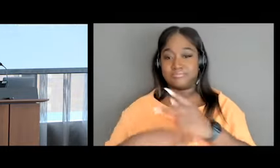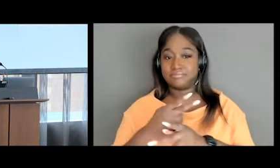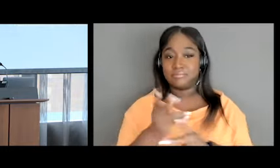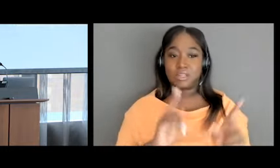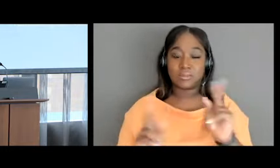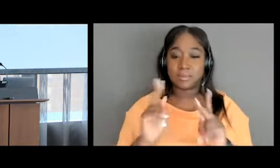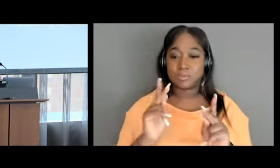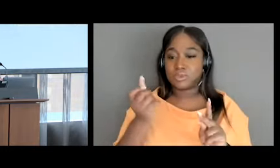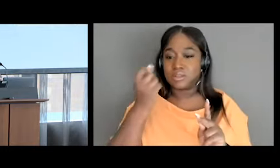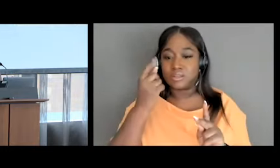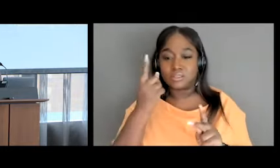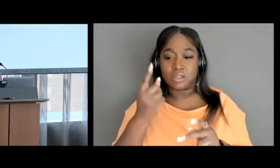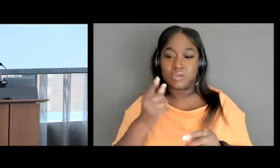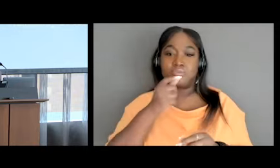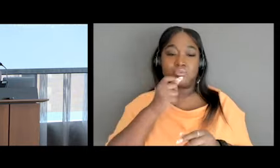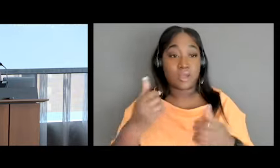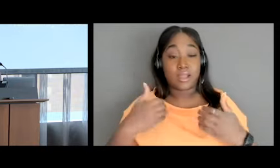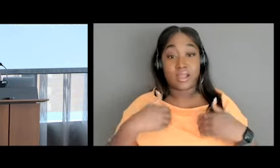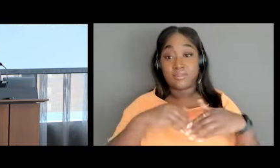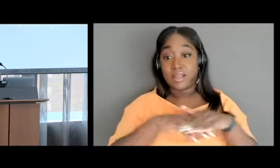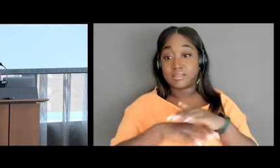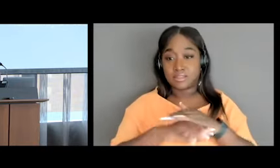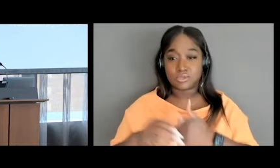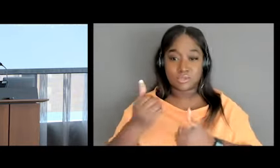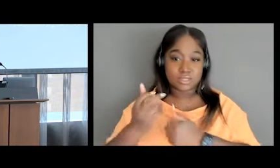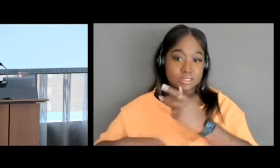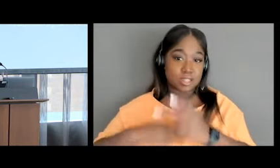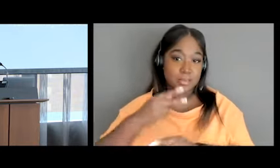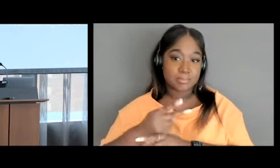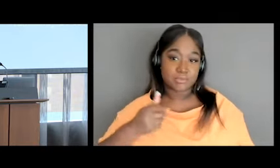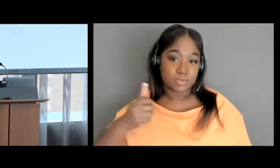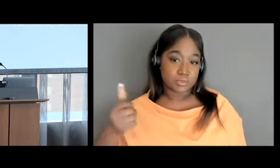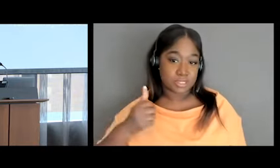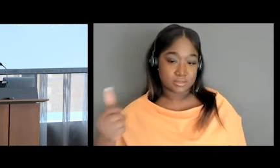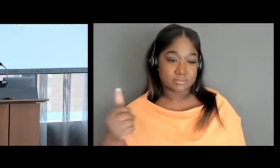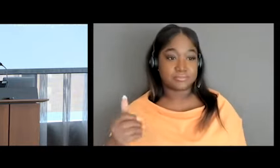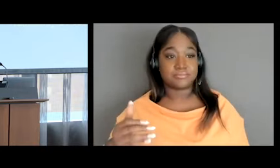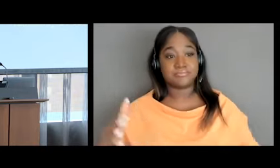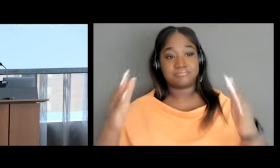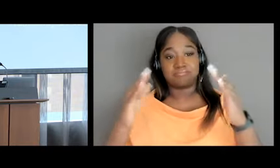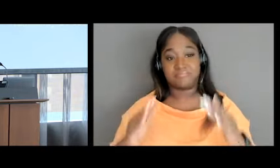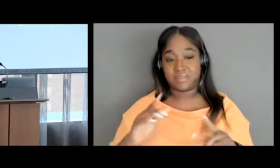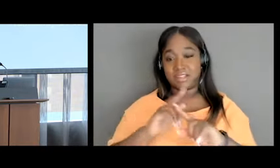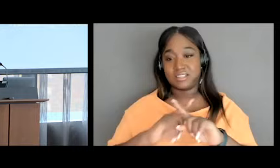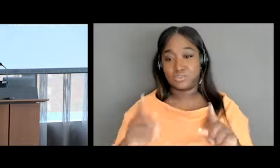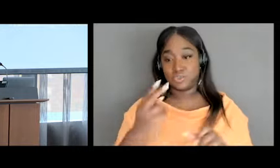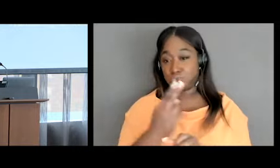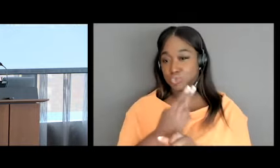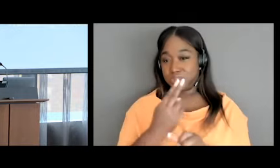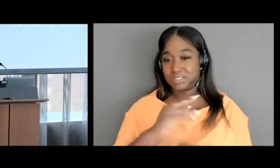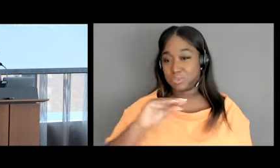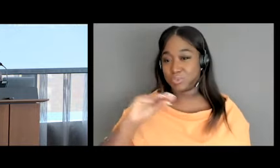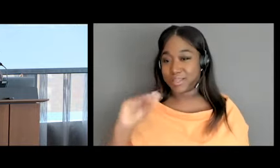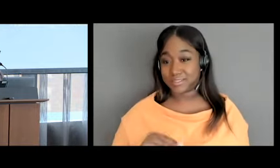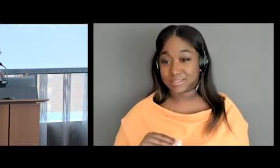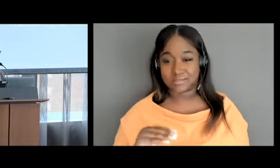service, to which types of transportation. Then different usage rates for services, so it's not about access, but